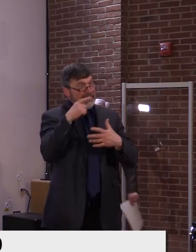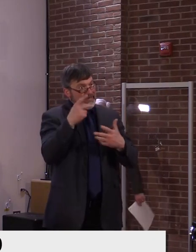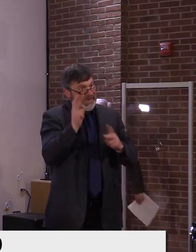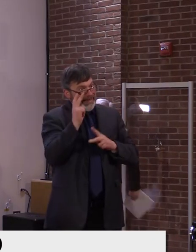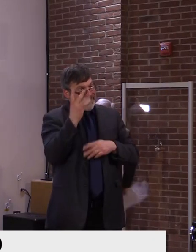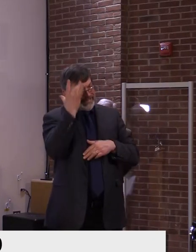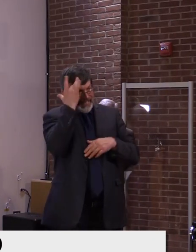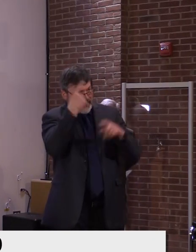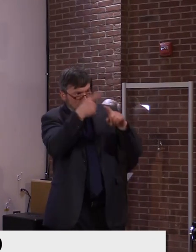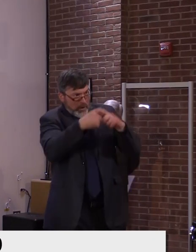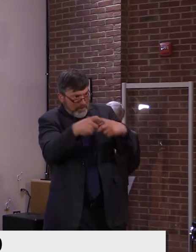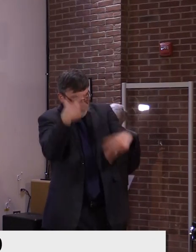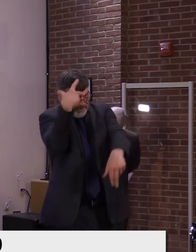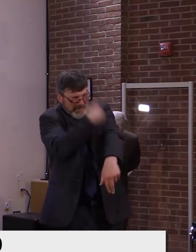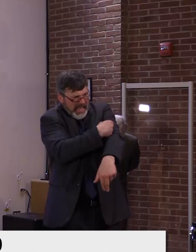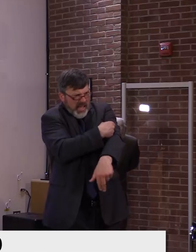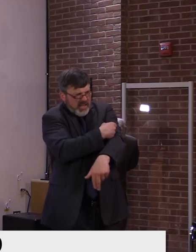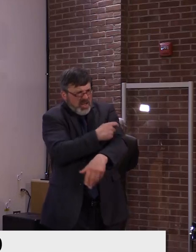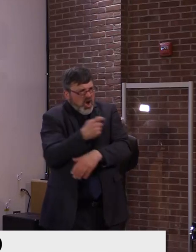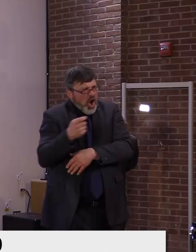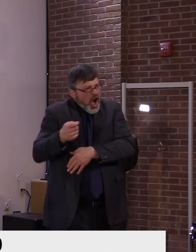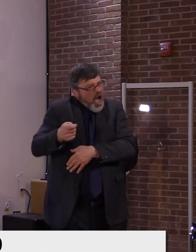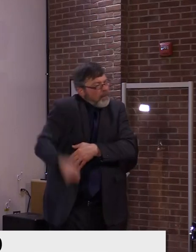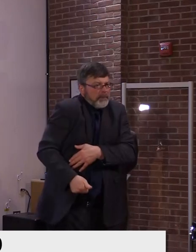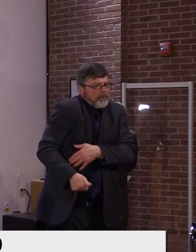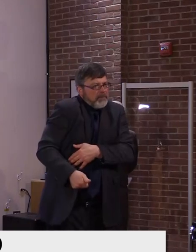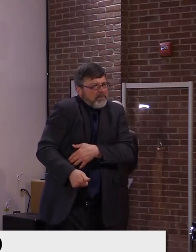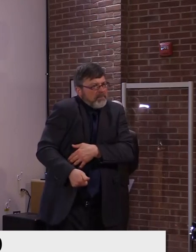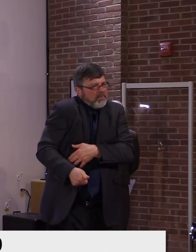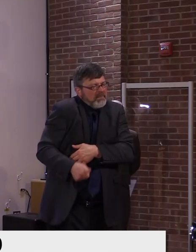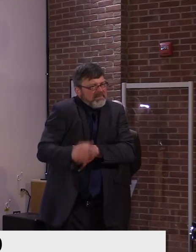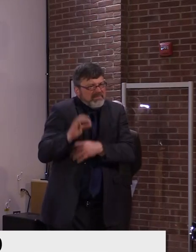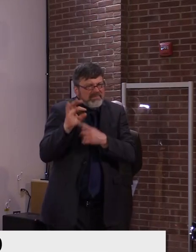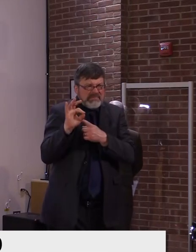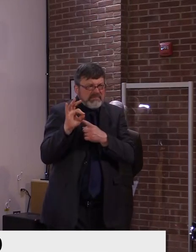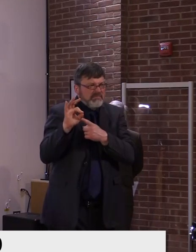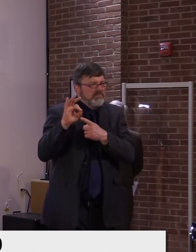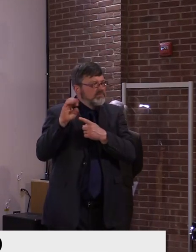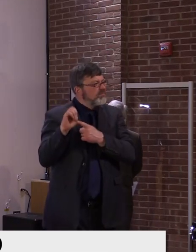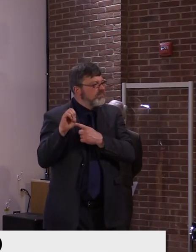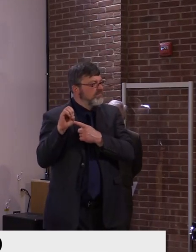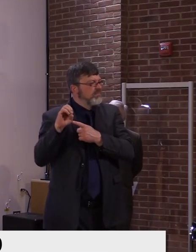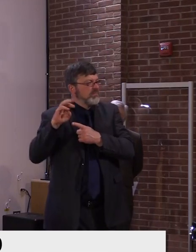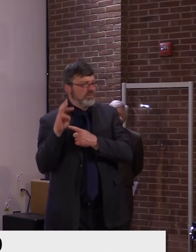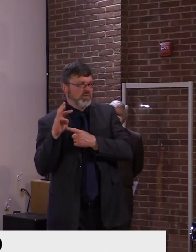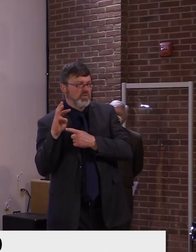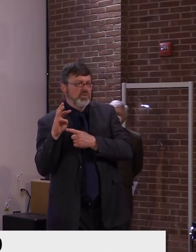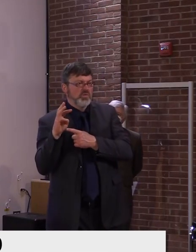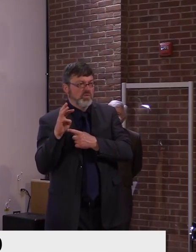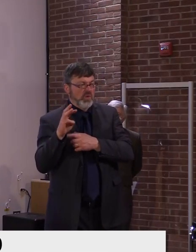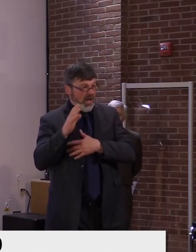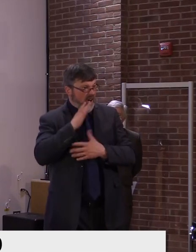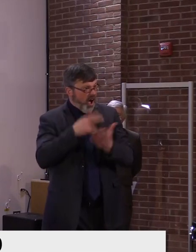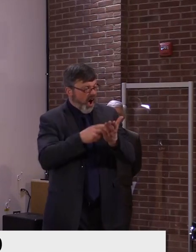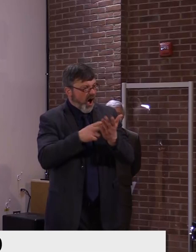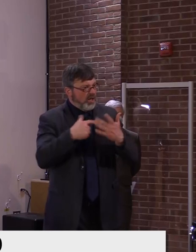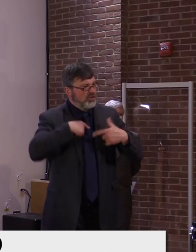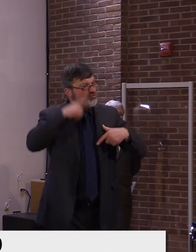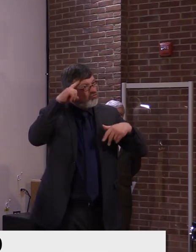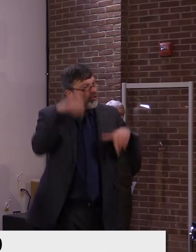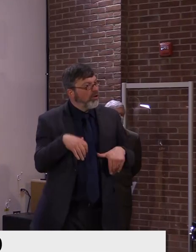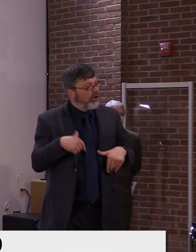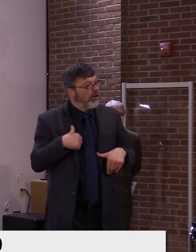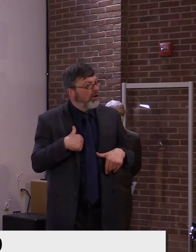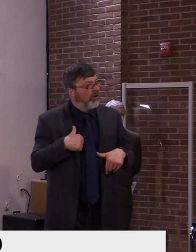that perspective. This caution is really addressed to a large degree to the clinical